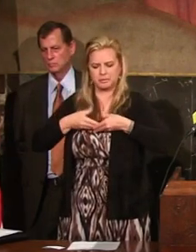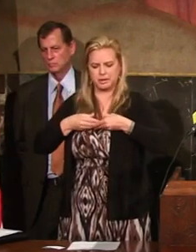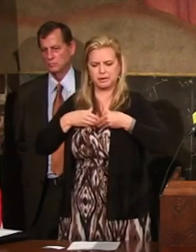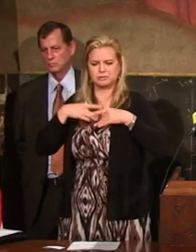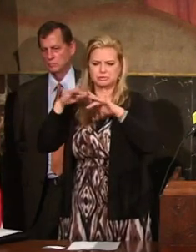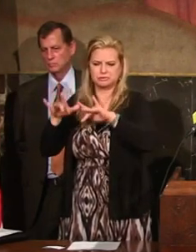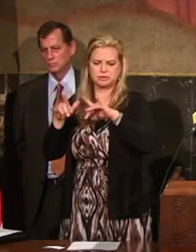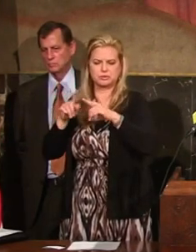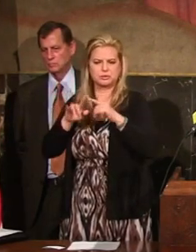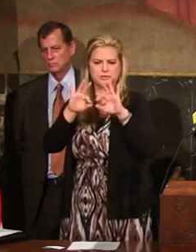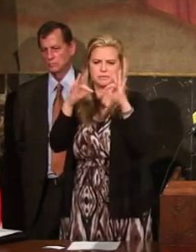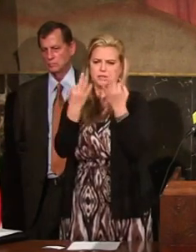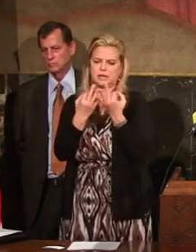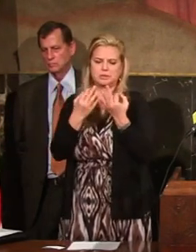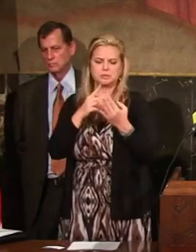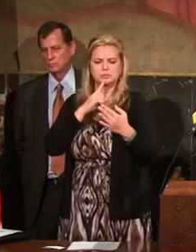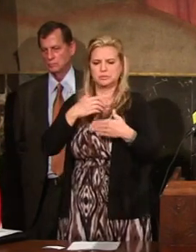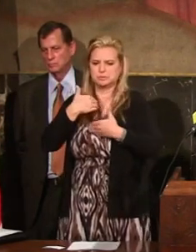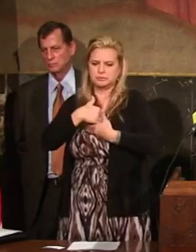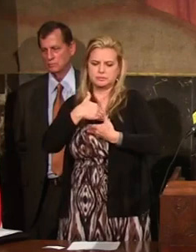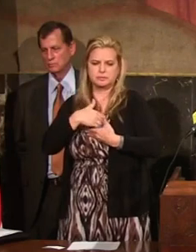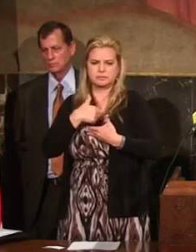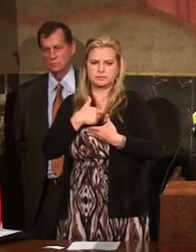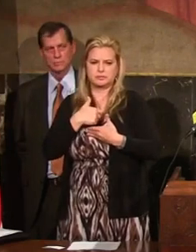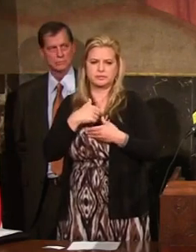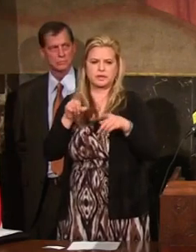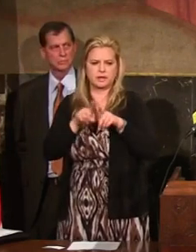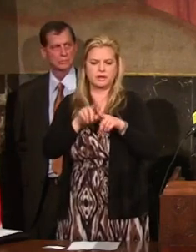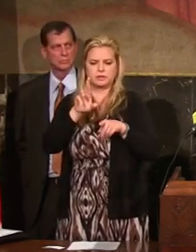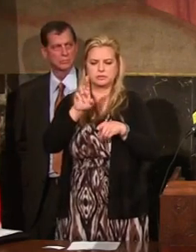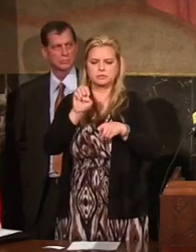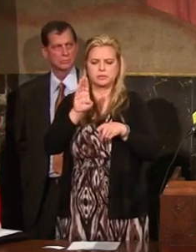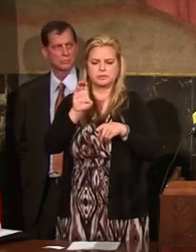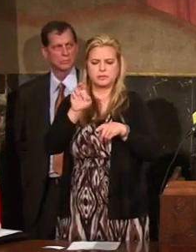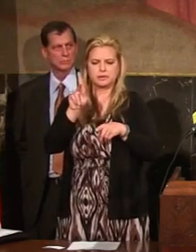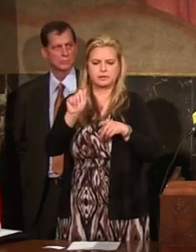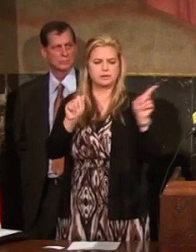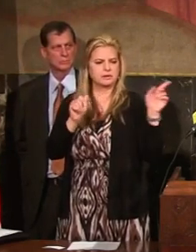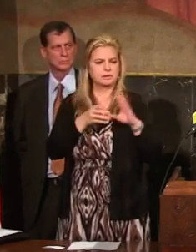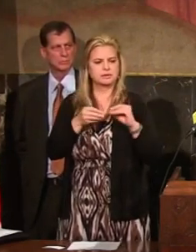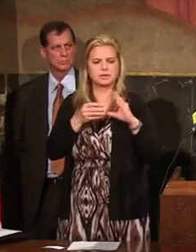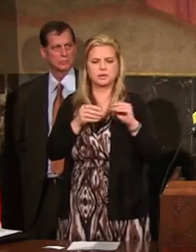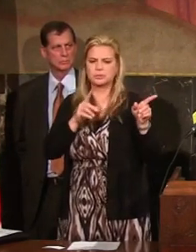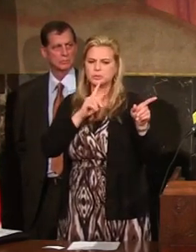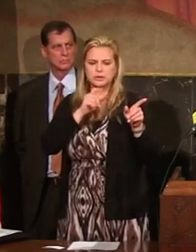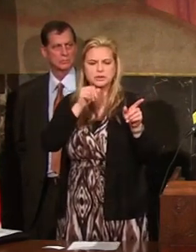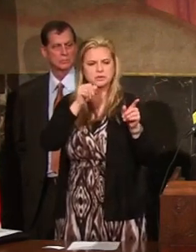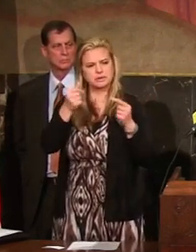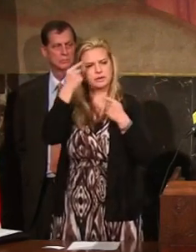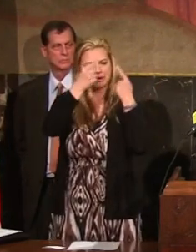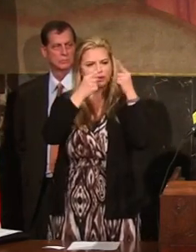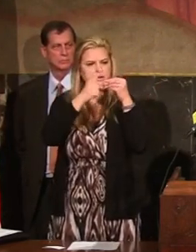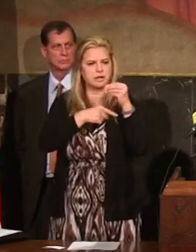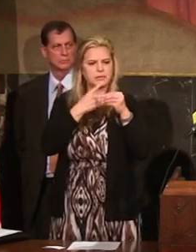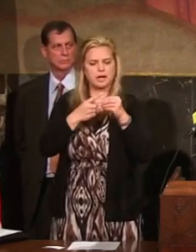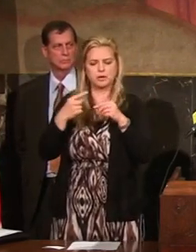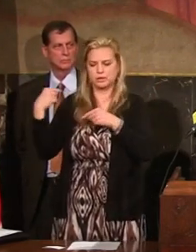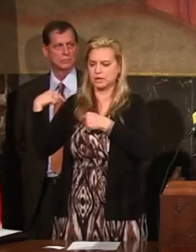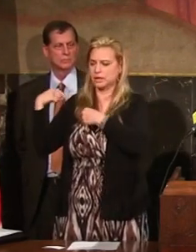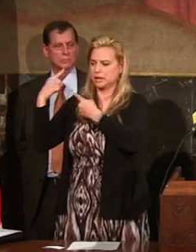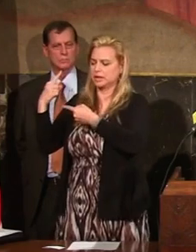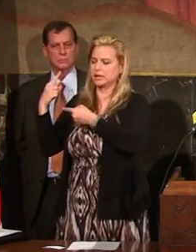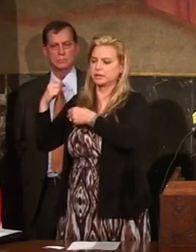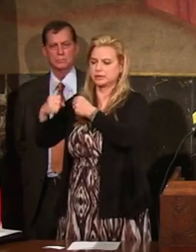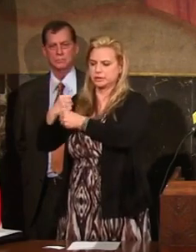greatly disturbing to me. And as Rebecca also said, it doesn't take into effect the year upon year upon